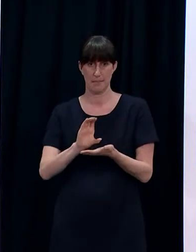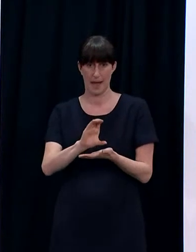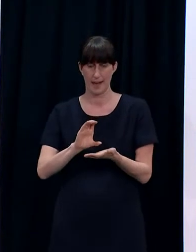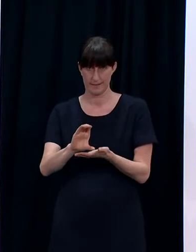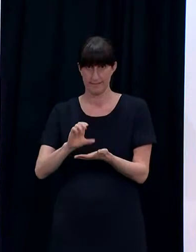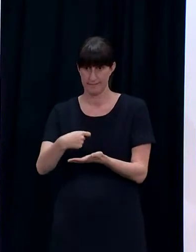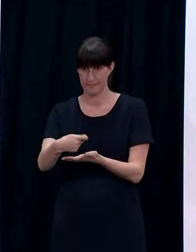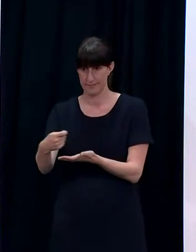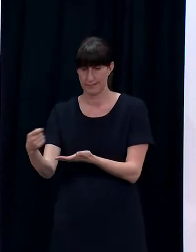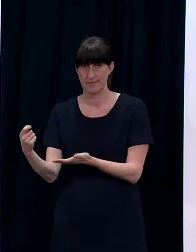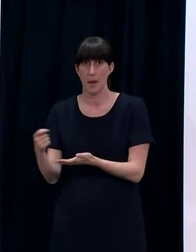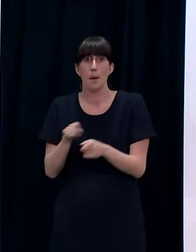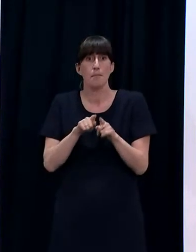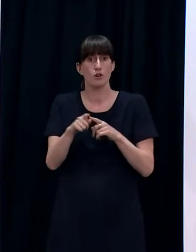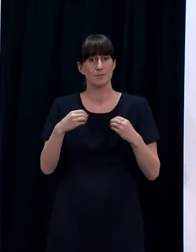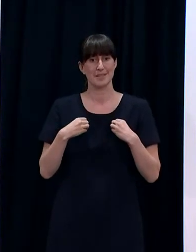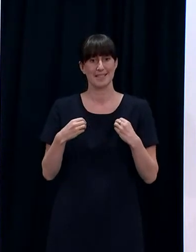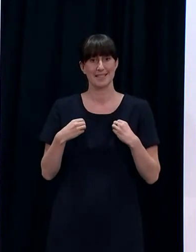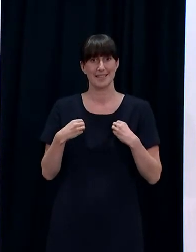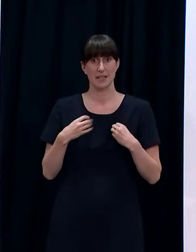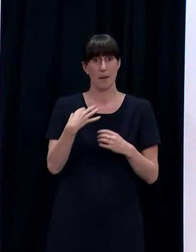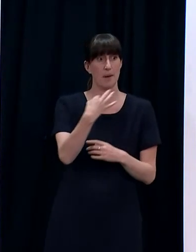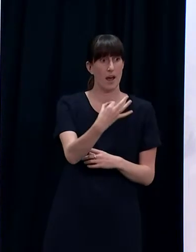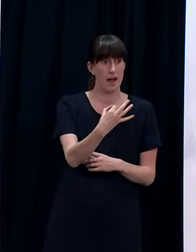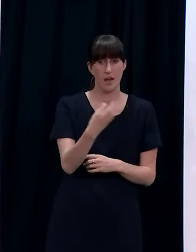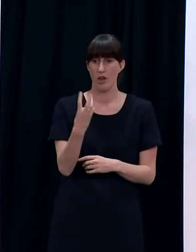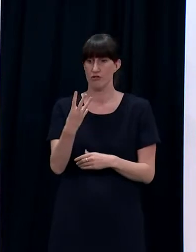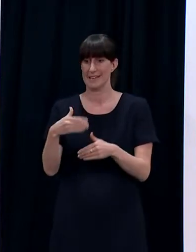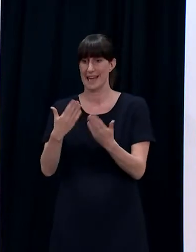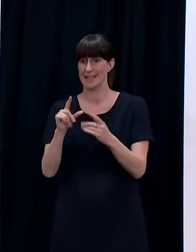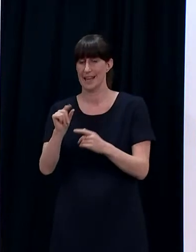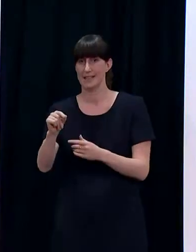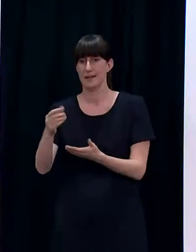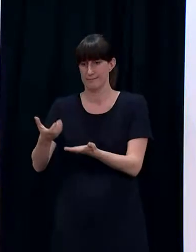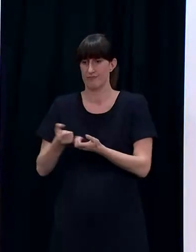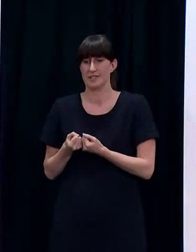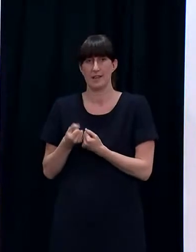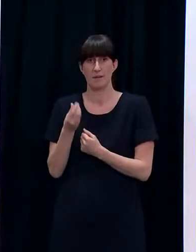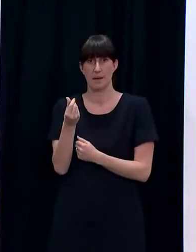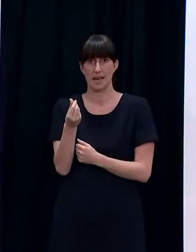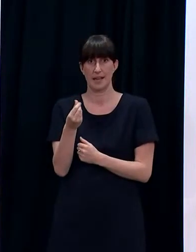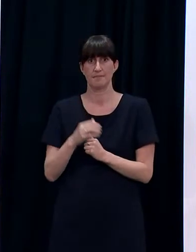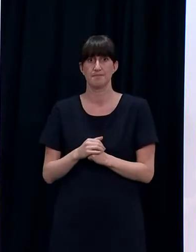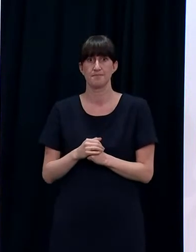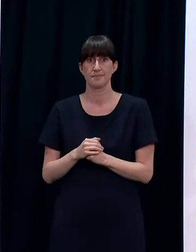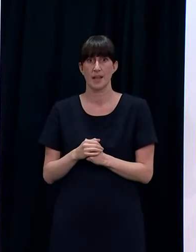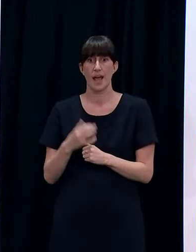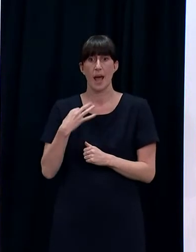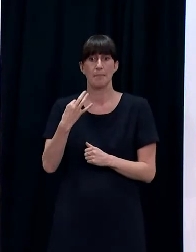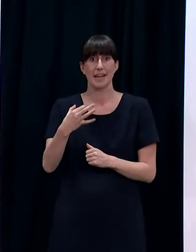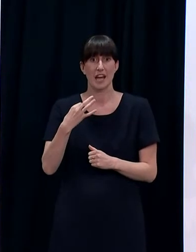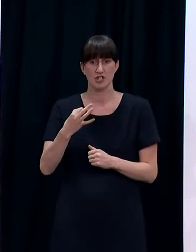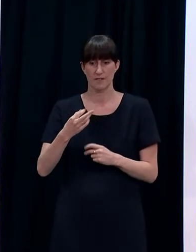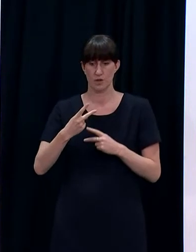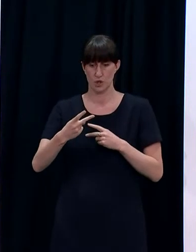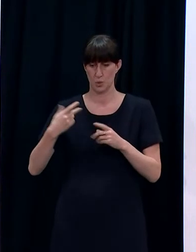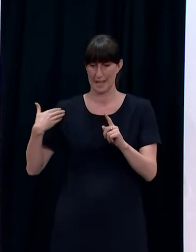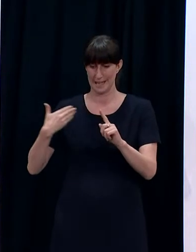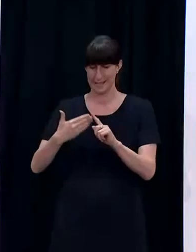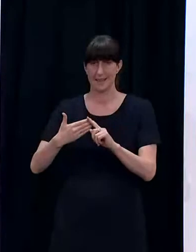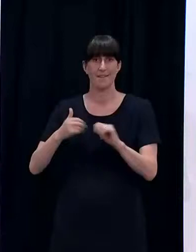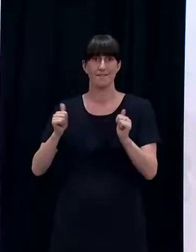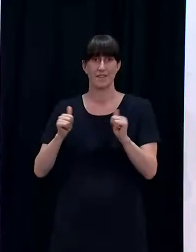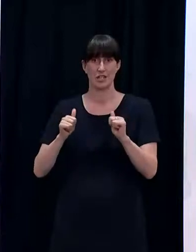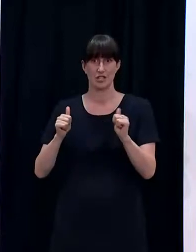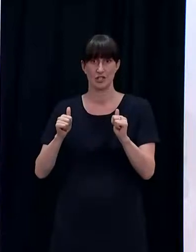receiving their payments within the 3 working day timeline. Applications for the first wage subsidy payment have now closed. I do